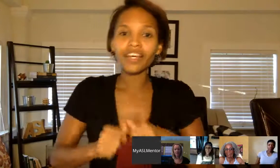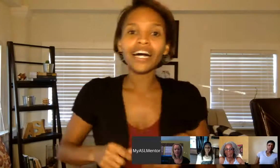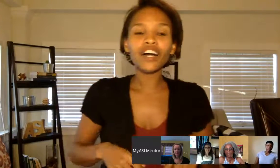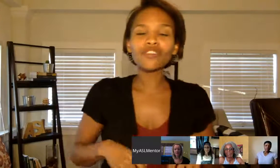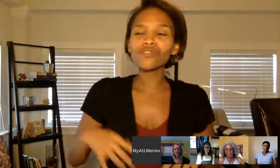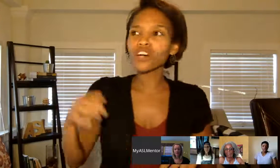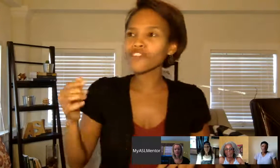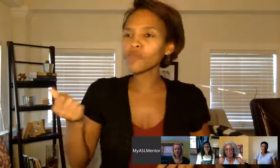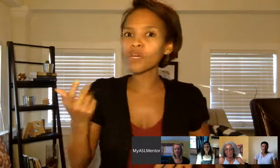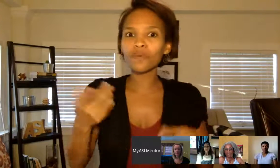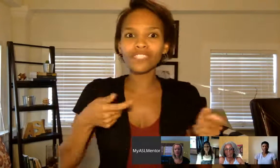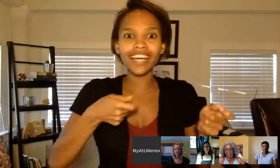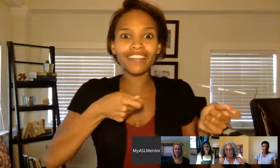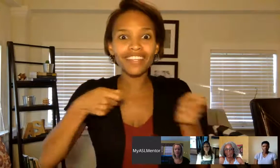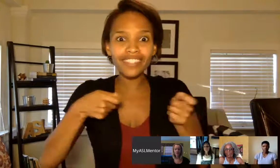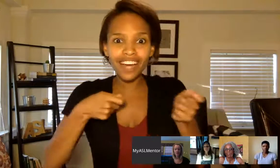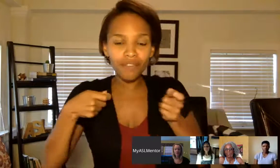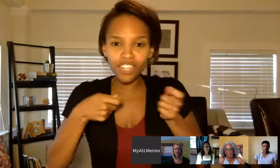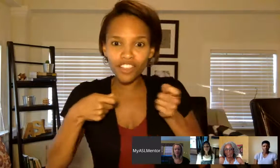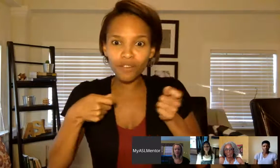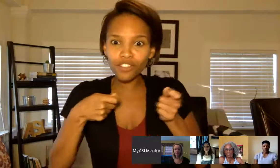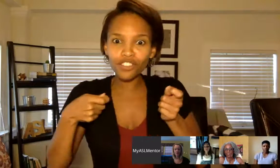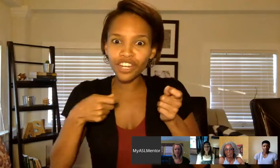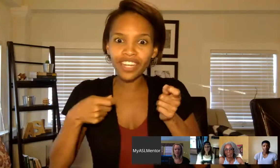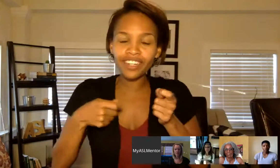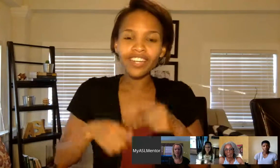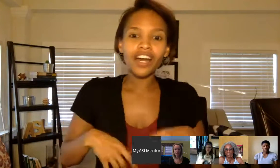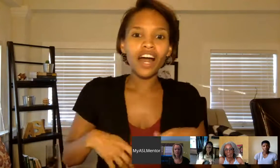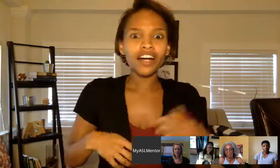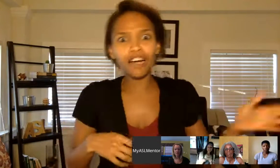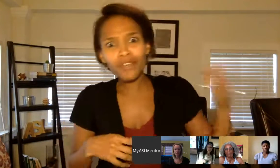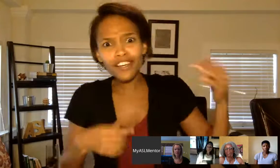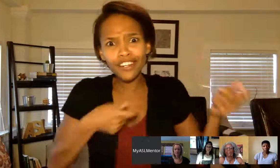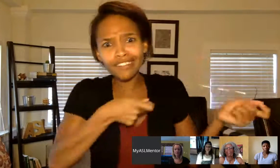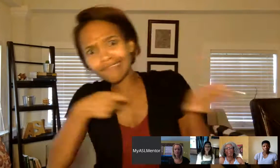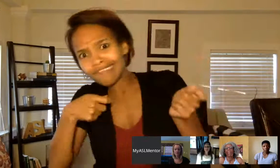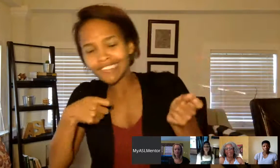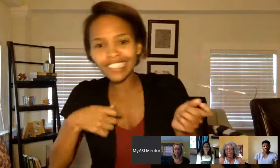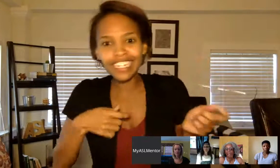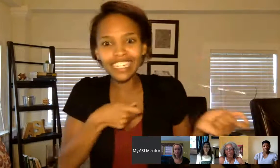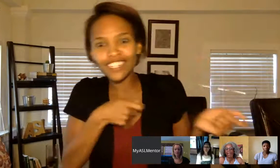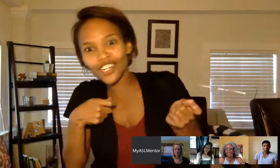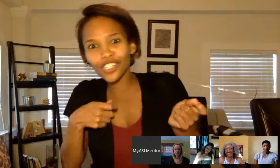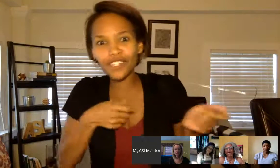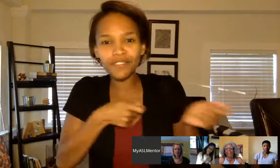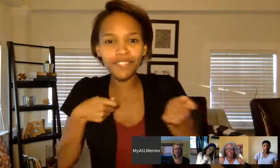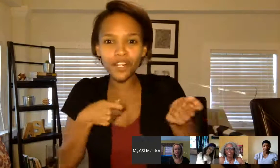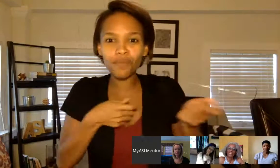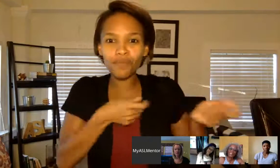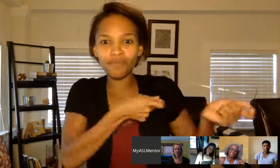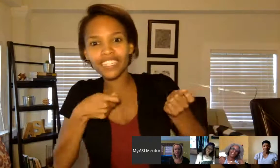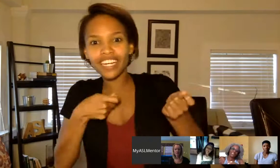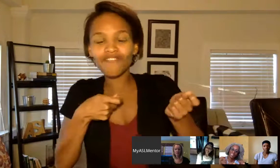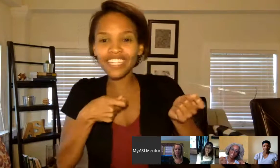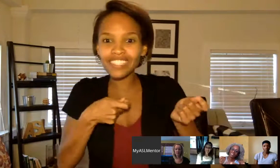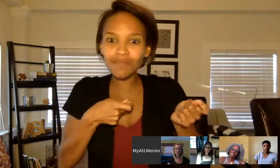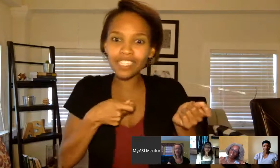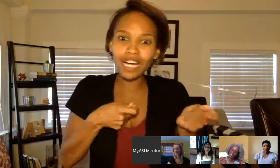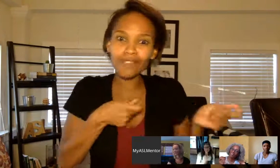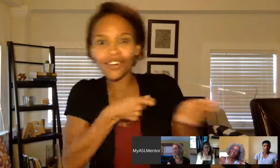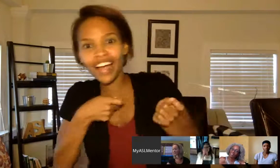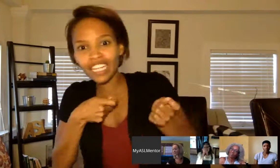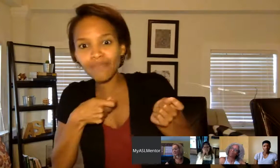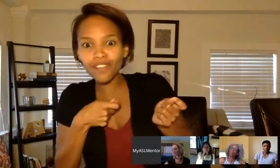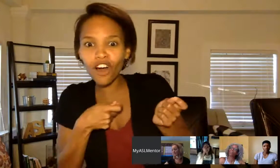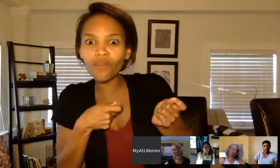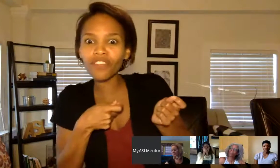Okay. I also saw a few people sign this sign, which I thought was great. Come here, you know, convince them to